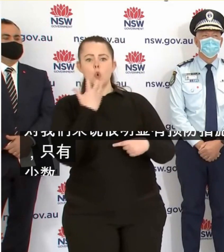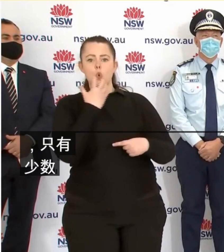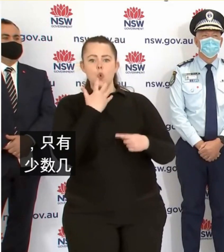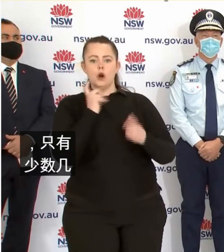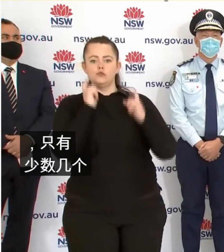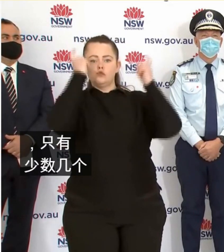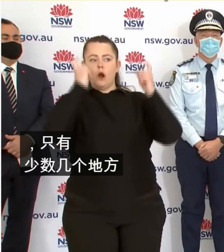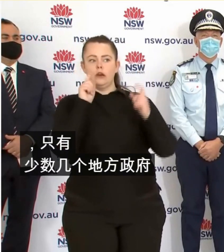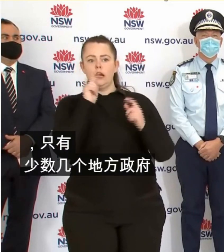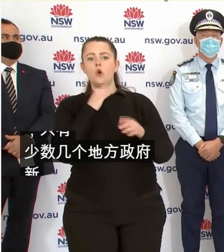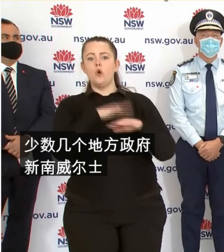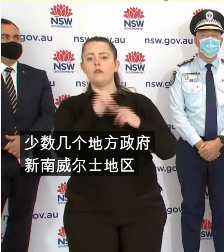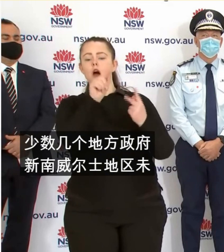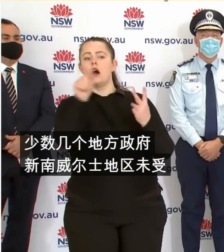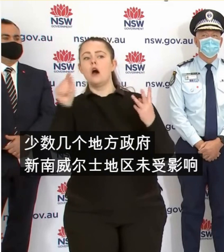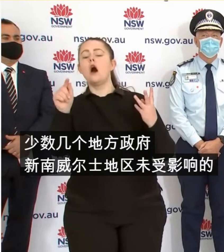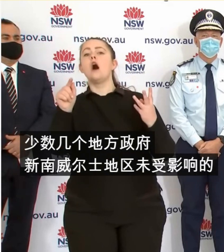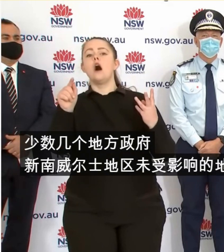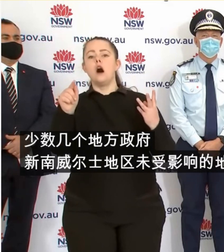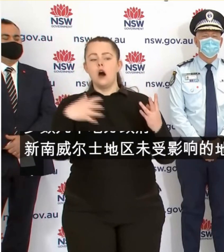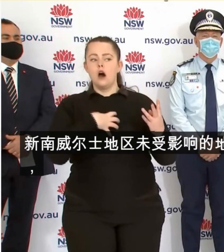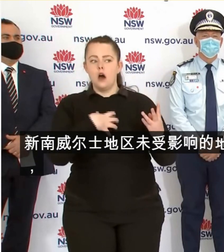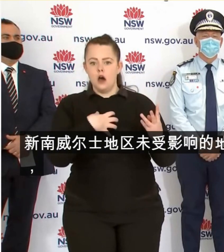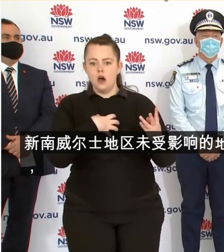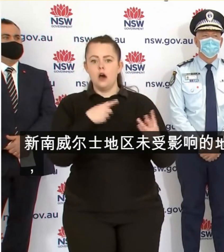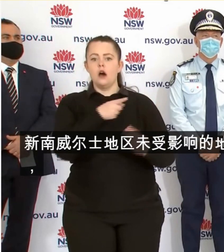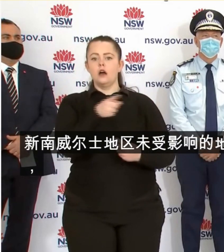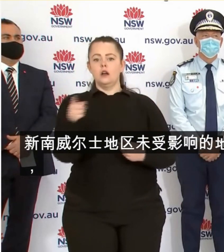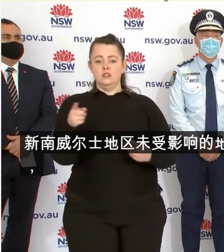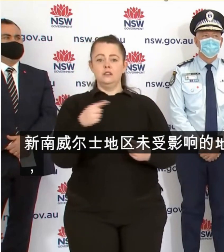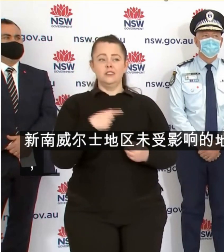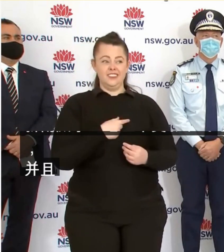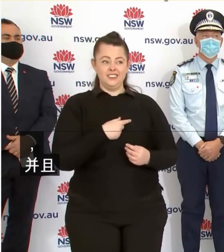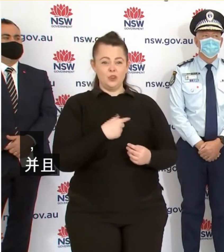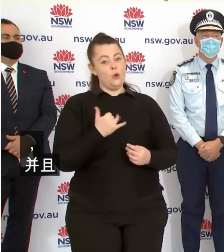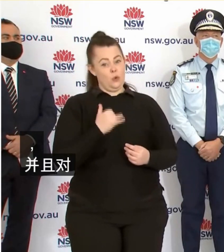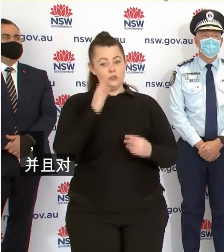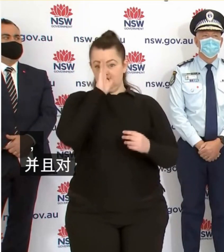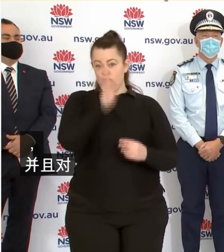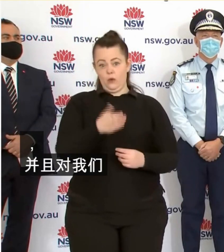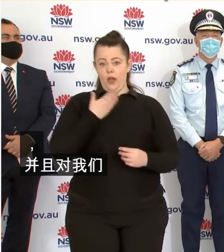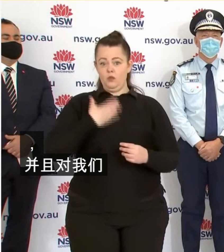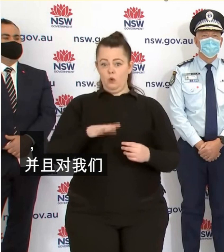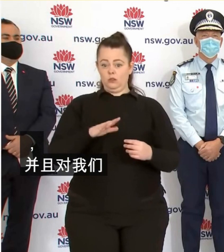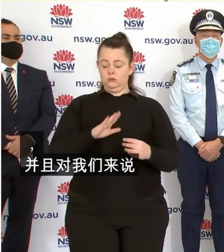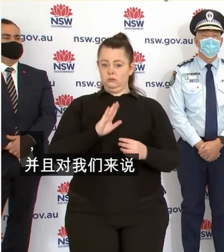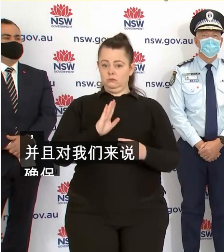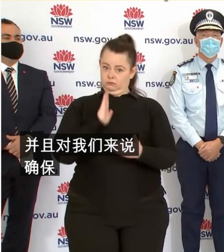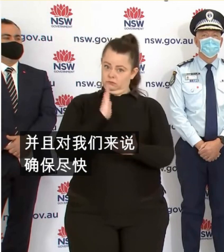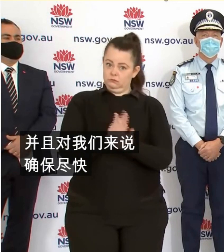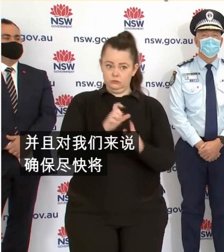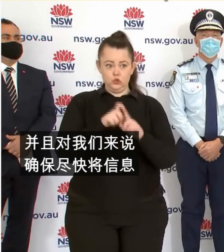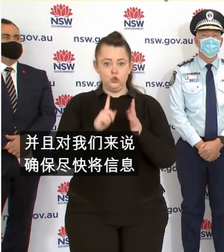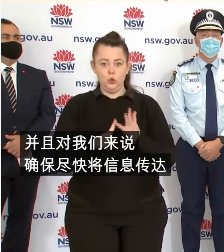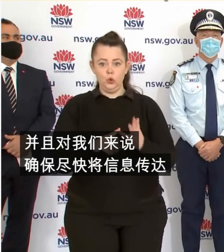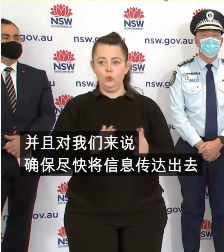only been a handful of local government areas that weren't affected in regional New South Wales. And it's important for us to